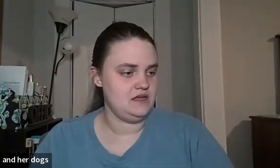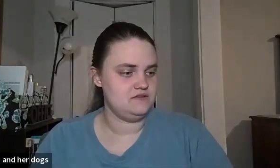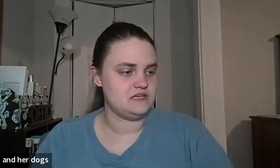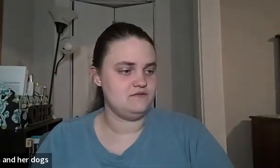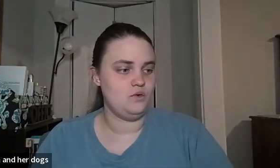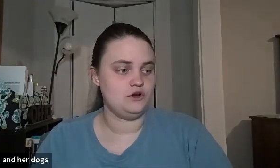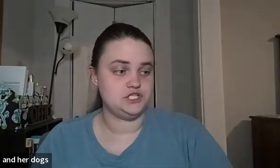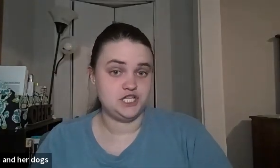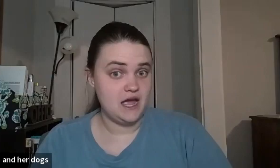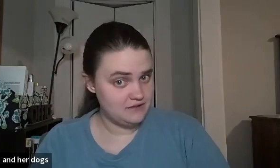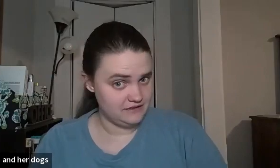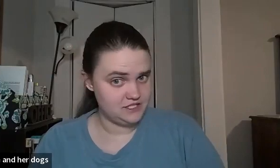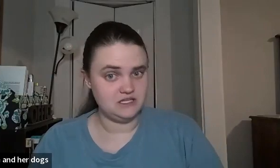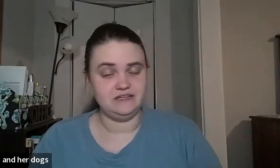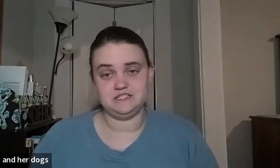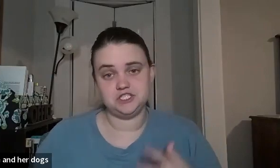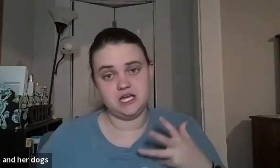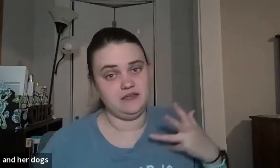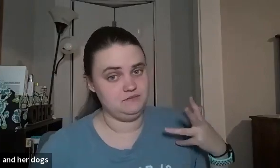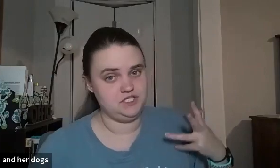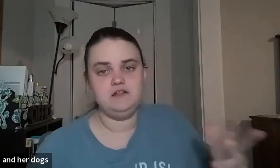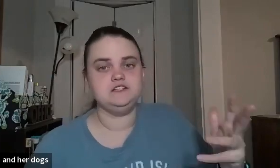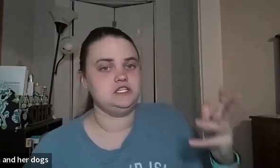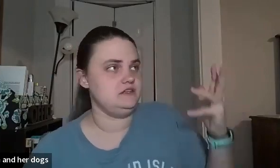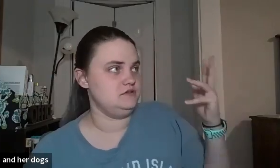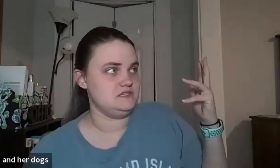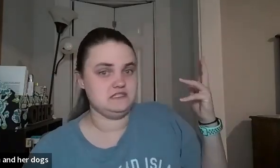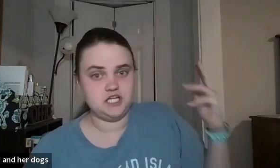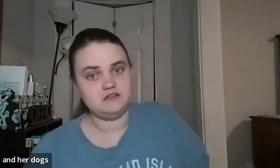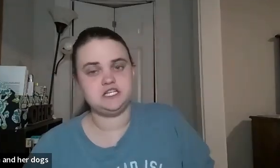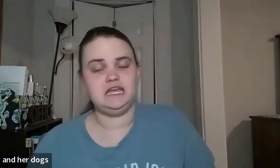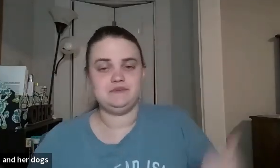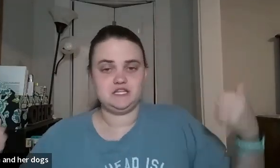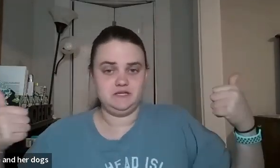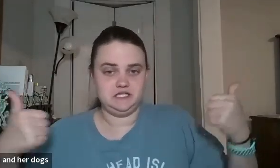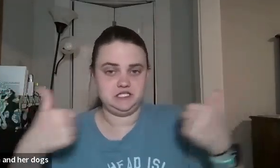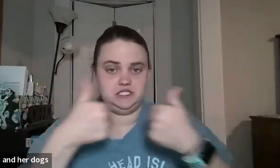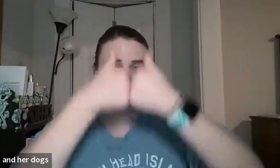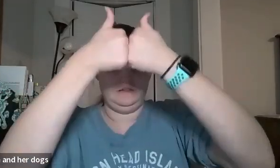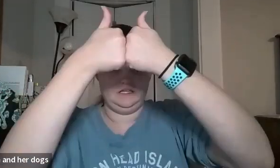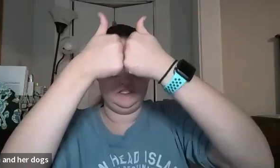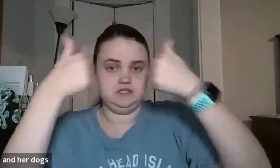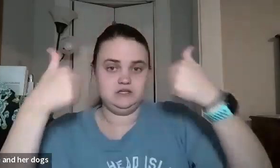the sign for challenge, like it's a like I'm challenging you. This is a challenging game. Is going to be challenge.